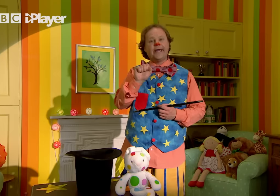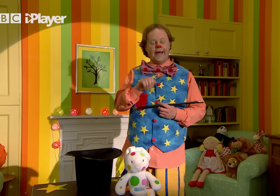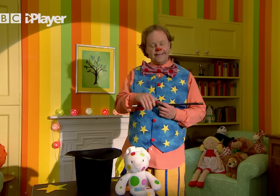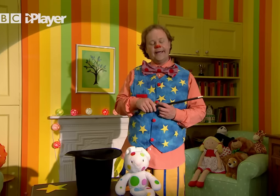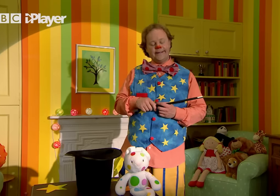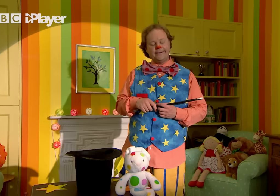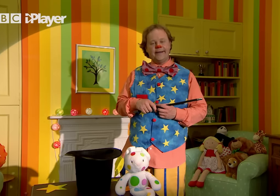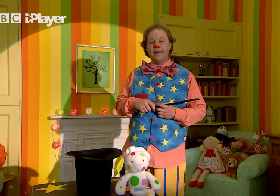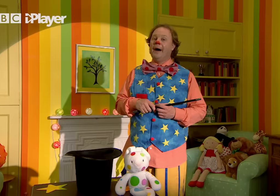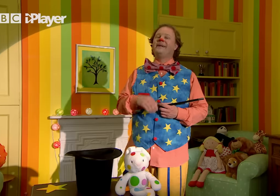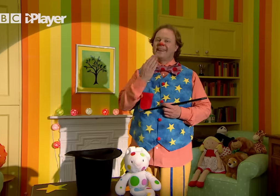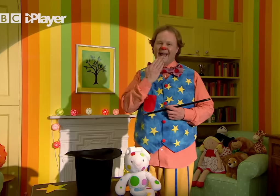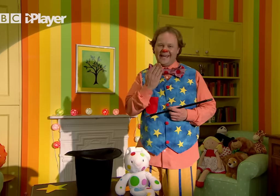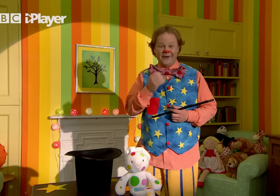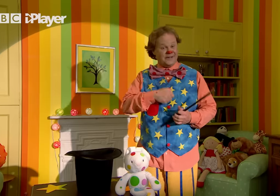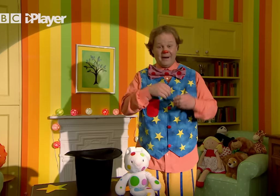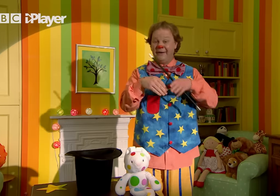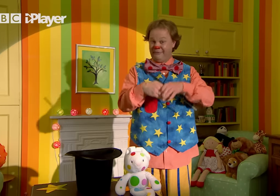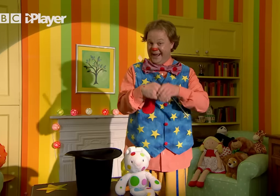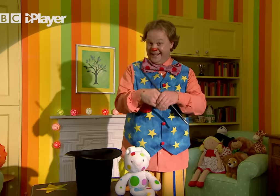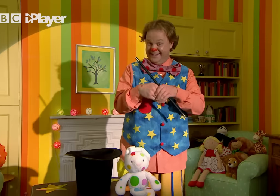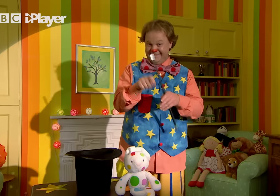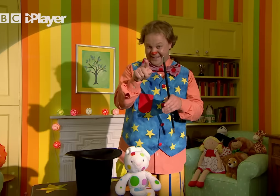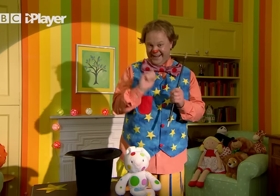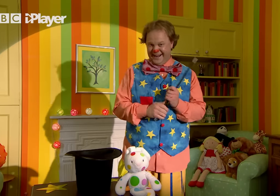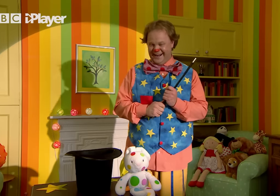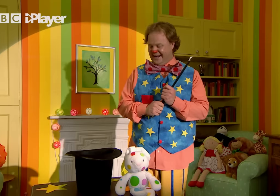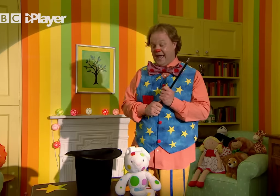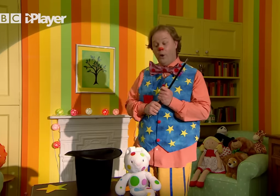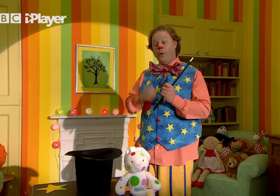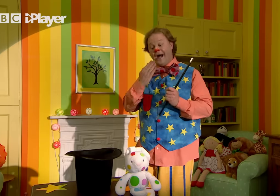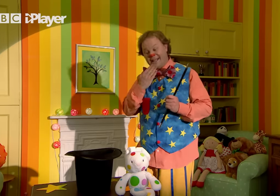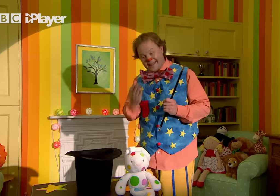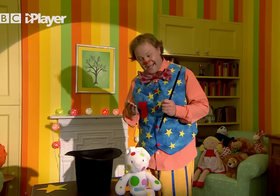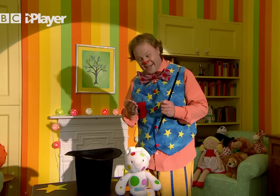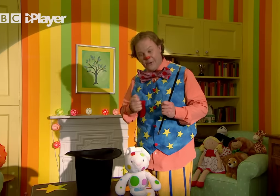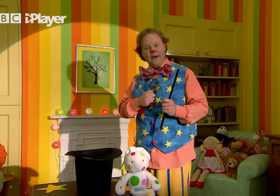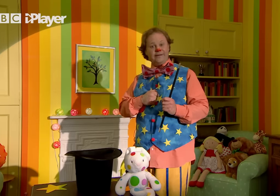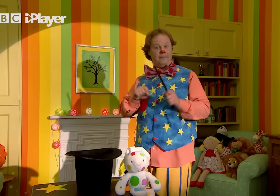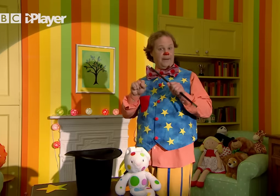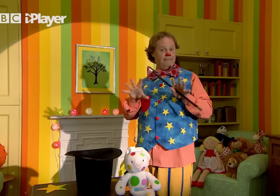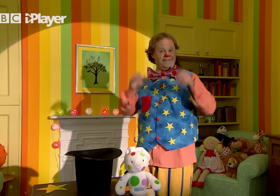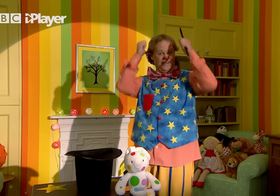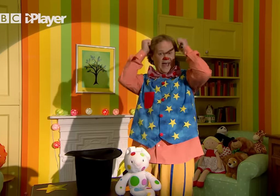can. Yes, yes. But thank you to my friends. Oh, and thank you to my magic